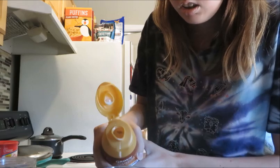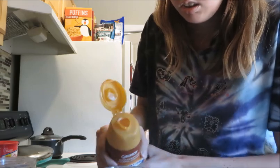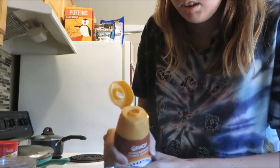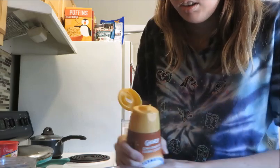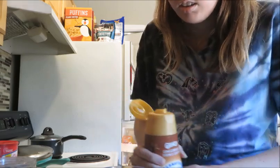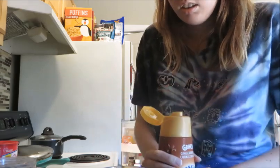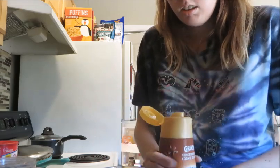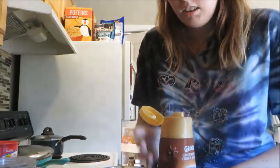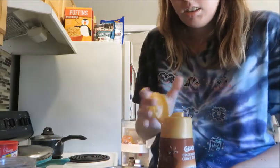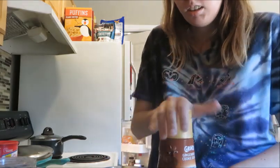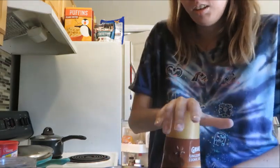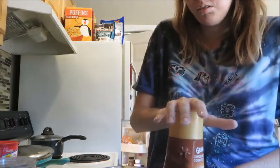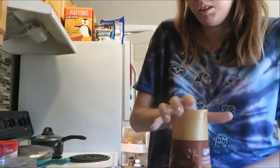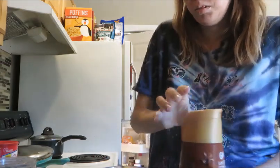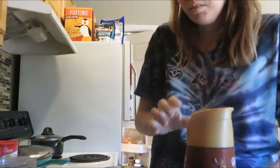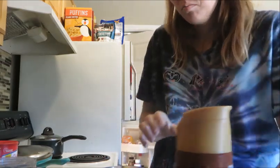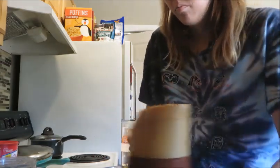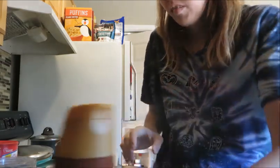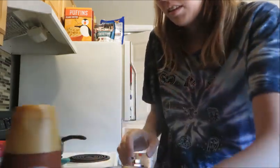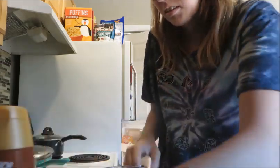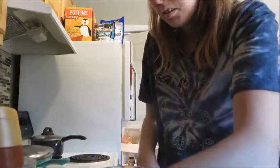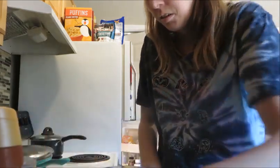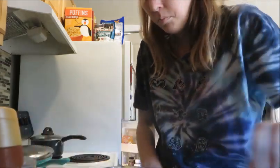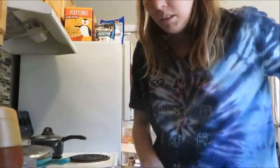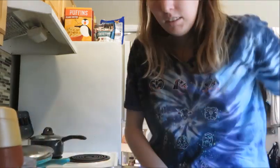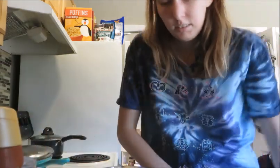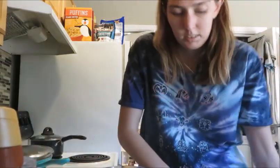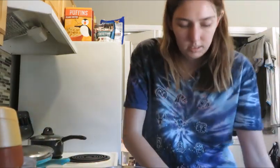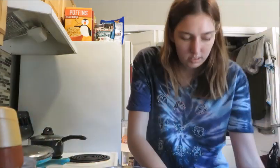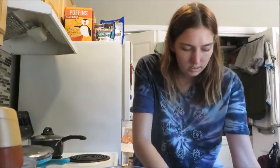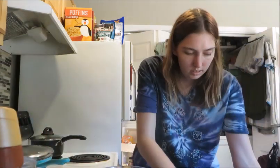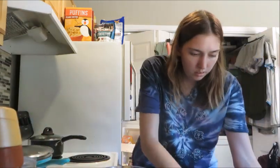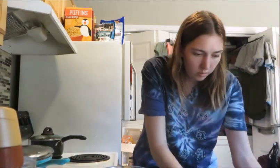Okay, no, that's not as tiny as I thought it was gonna be. But I'm gonna